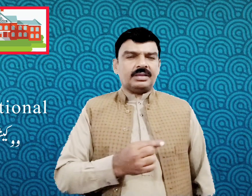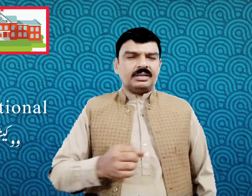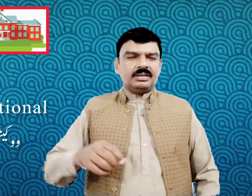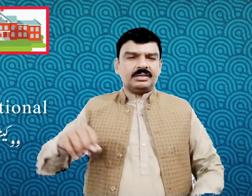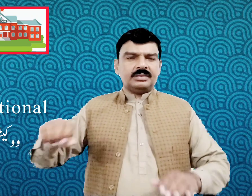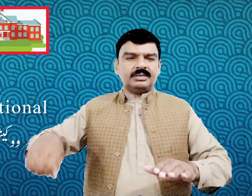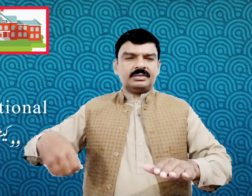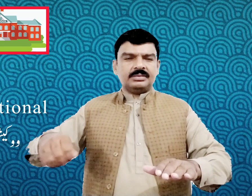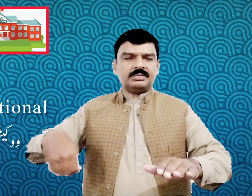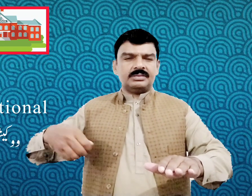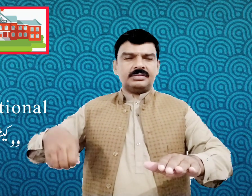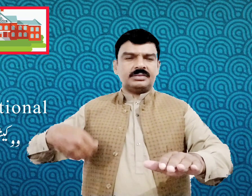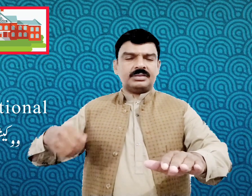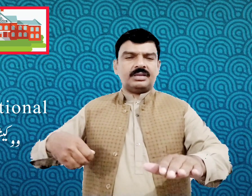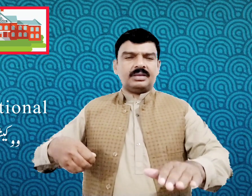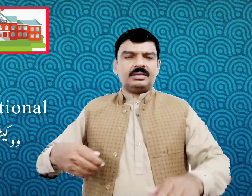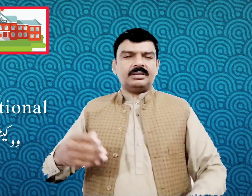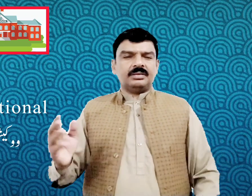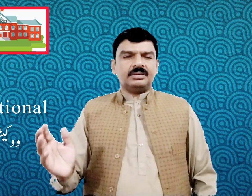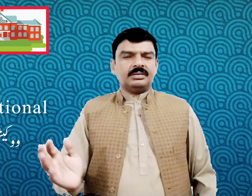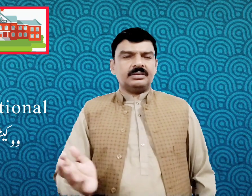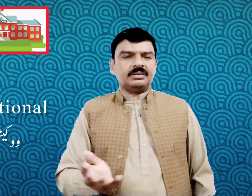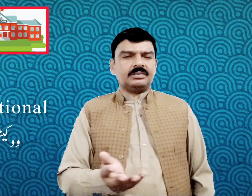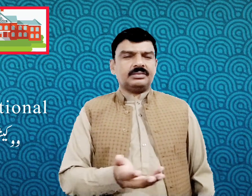padhai, silai,